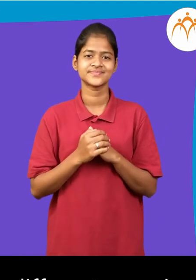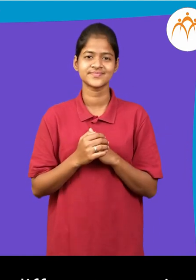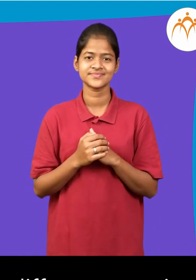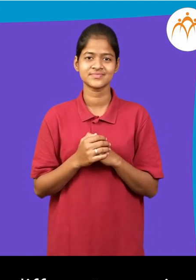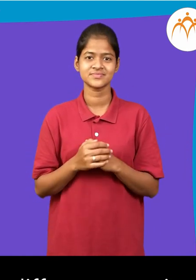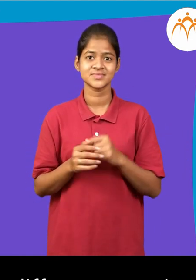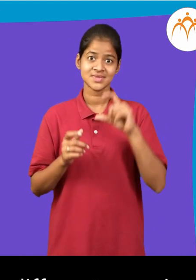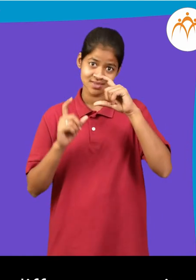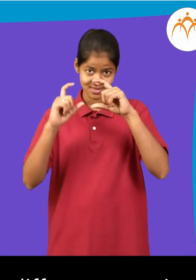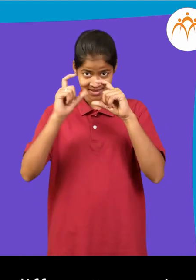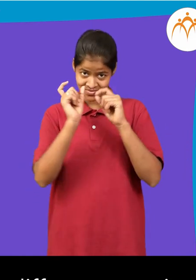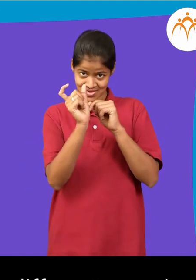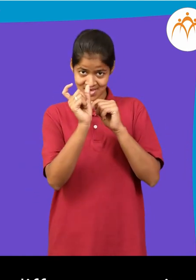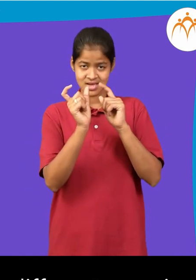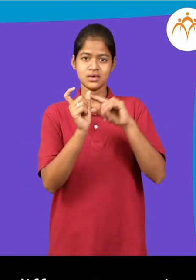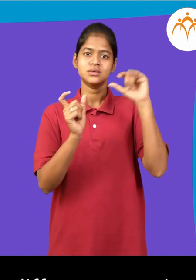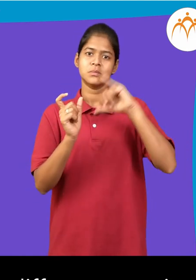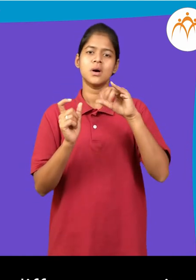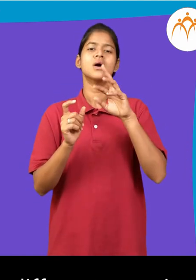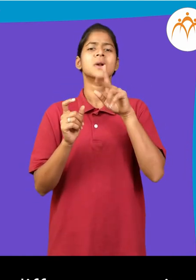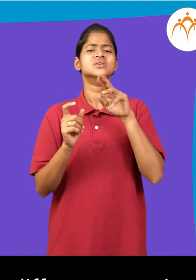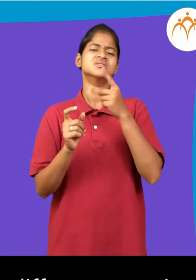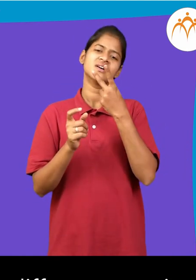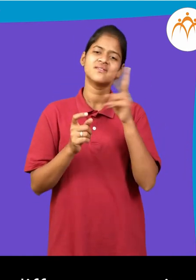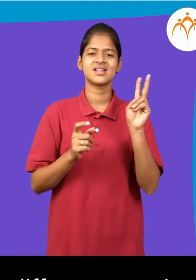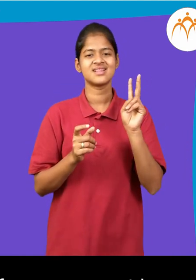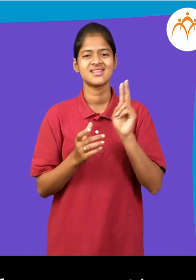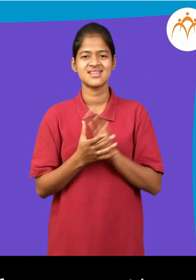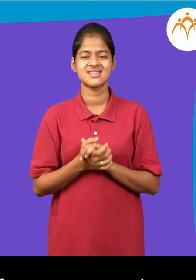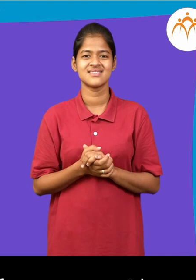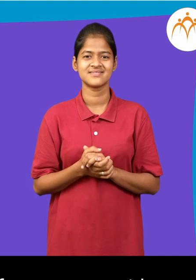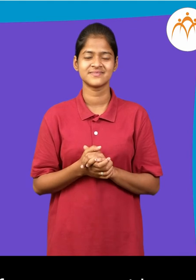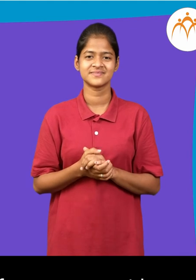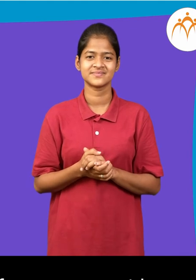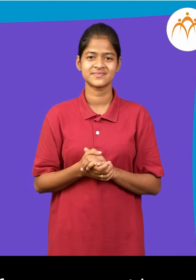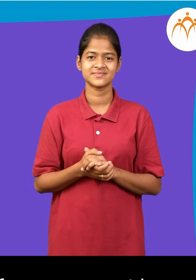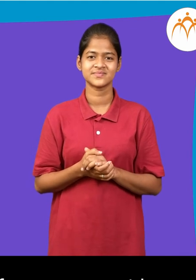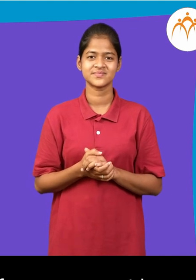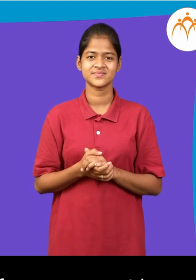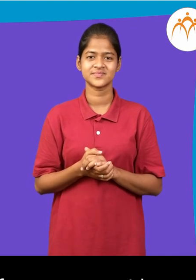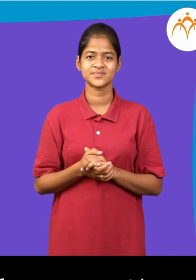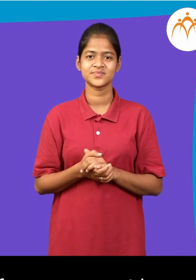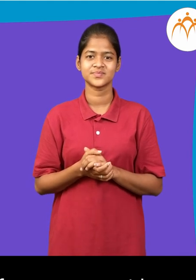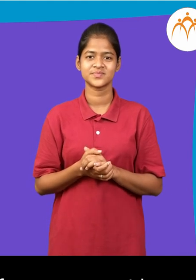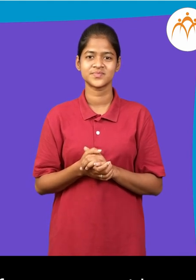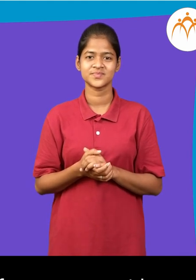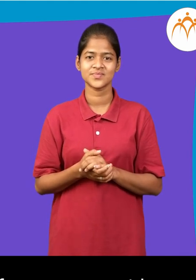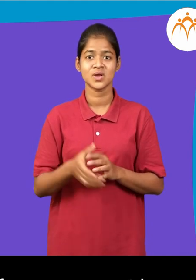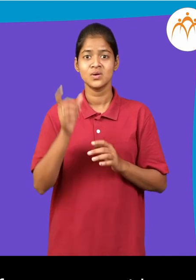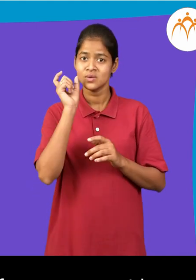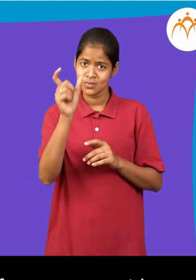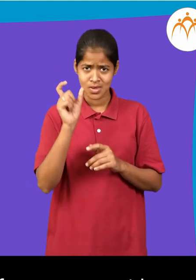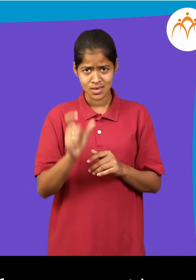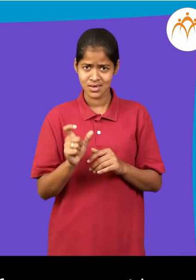sound words have different meanings. We can arrange such words to